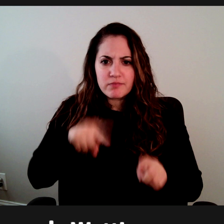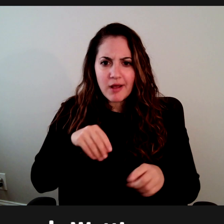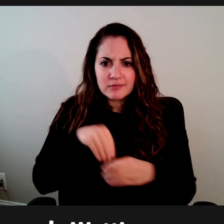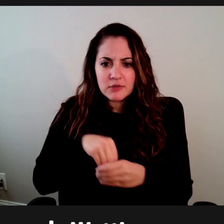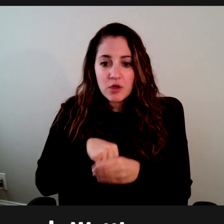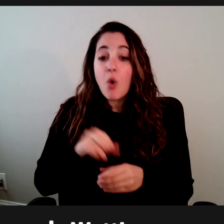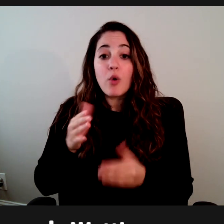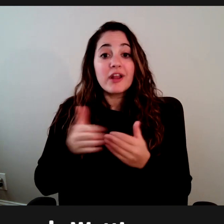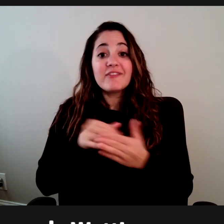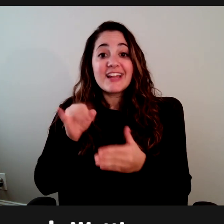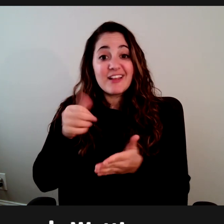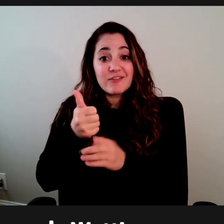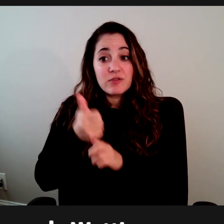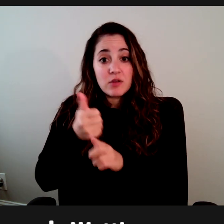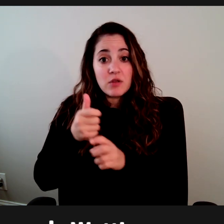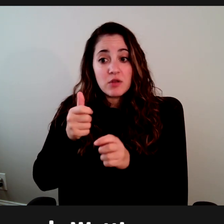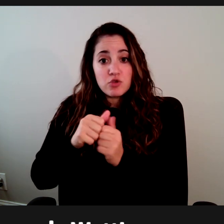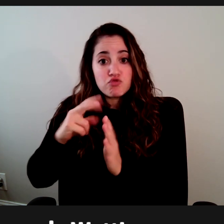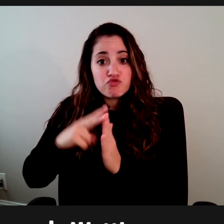of listening.